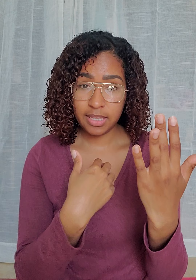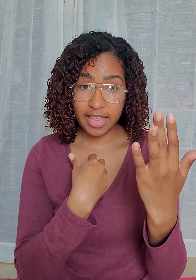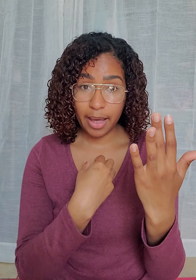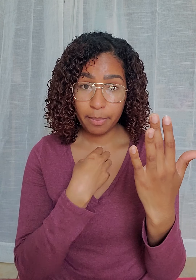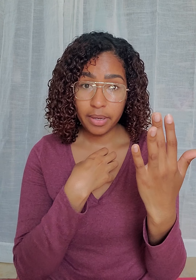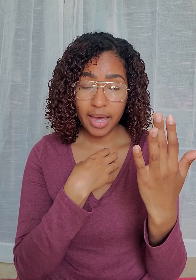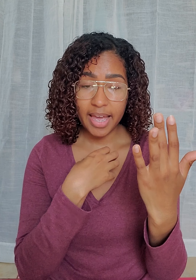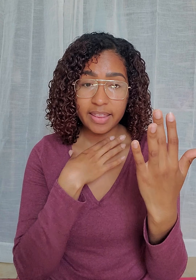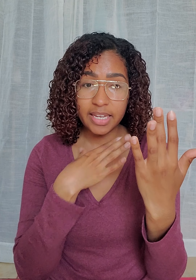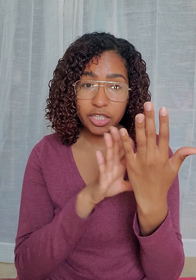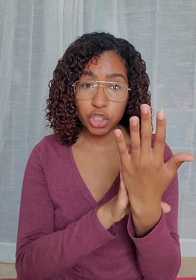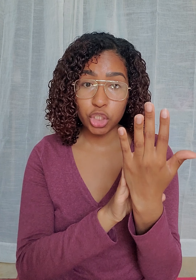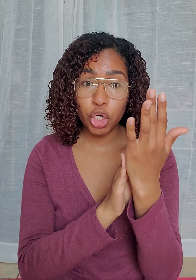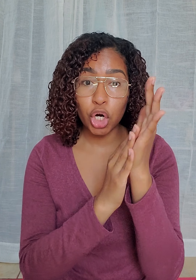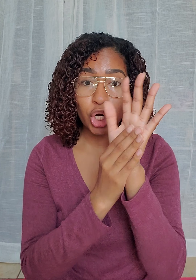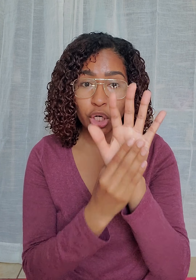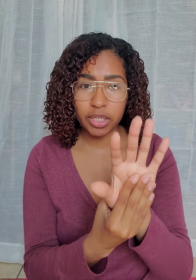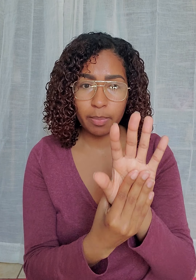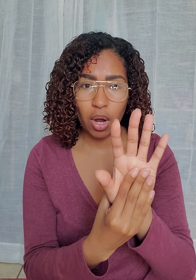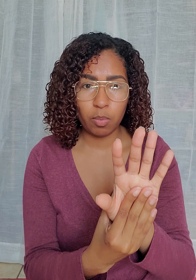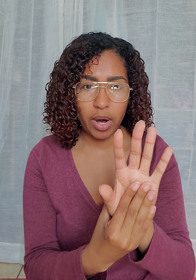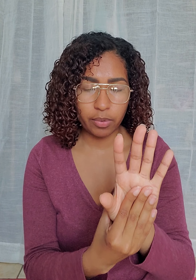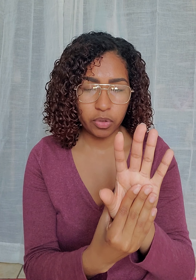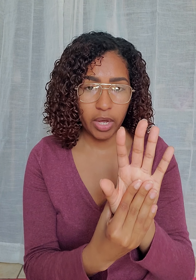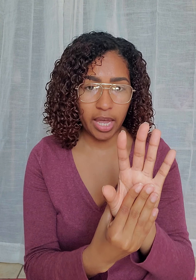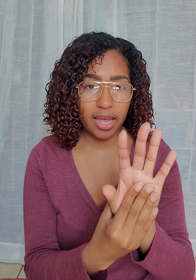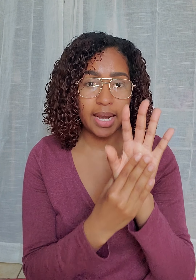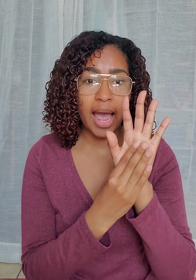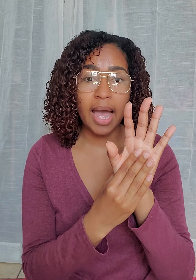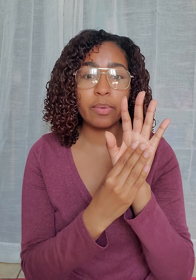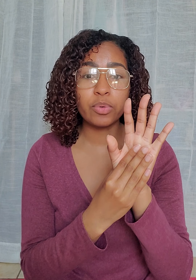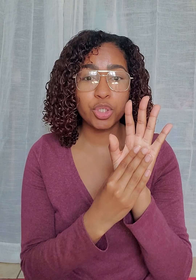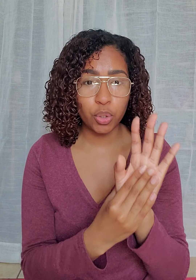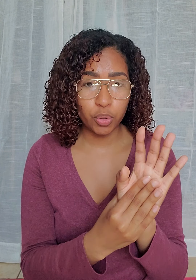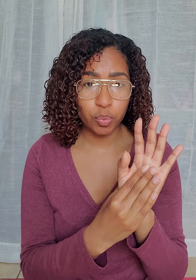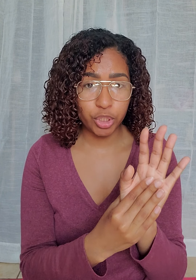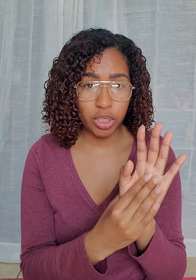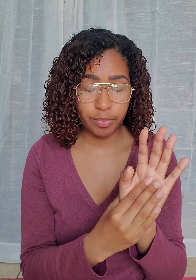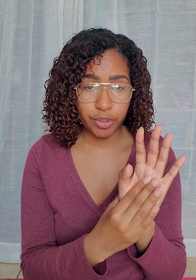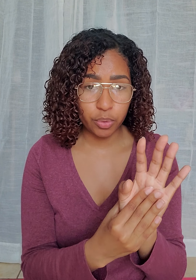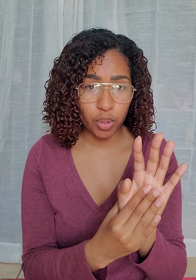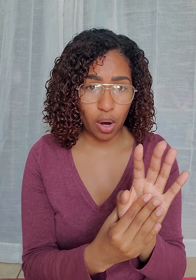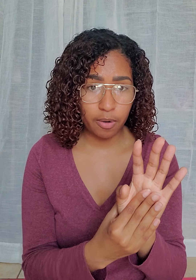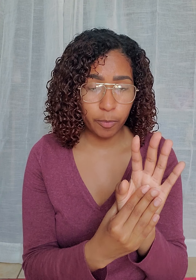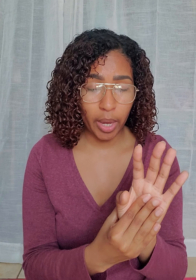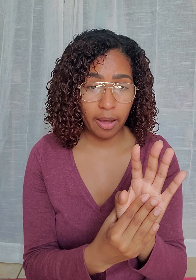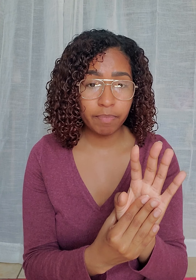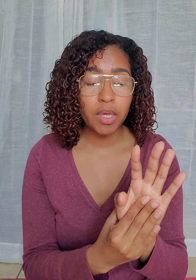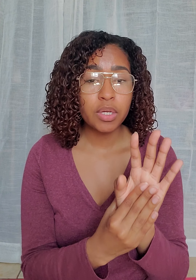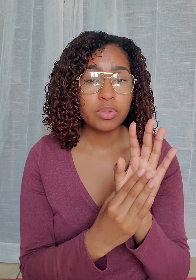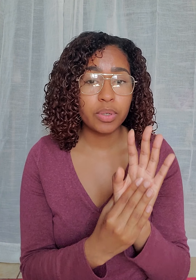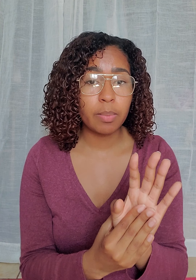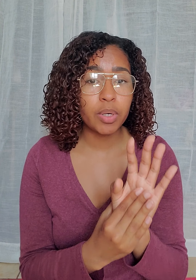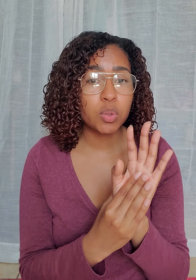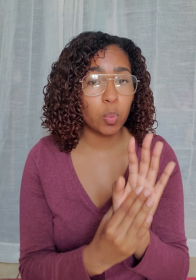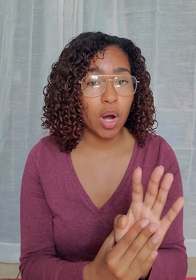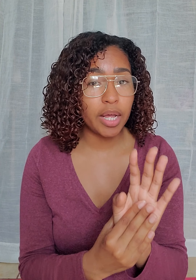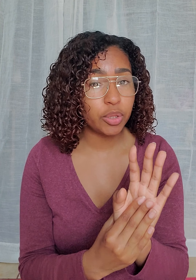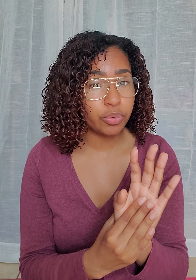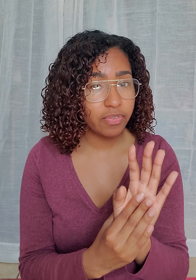them, and they need to turn their palm around, okay? And I will show you which numbers those are, okay? So numbers 1 through